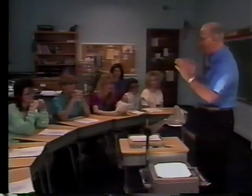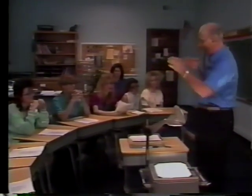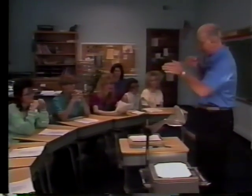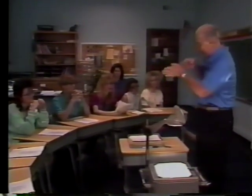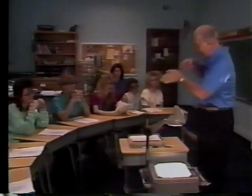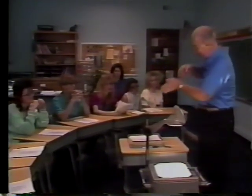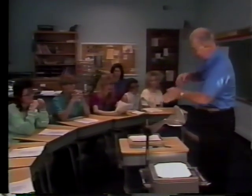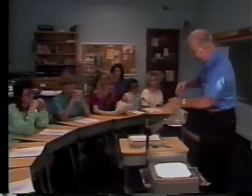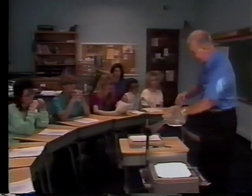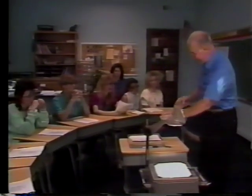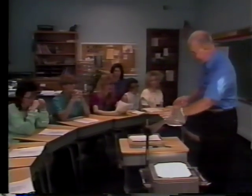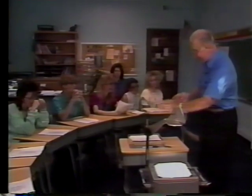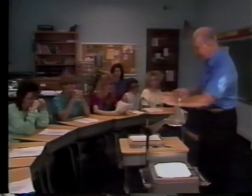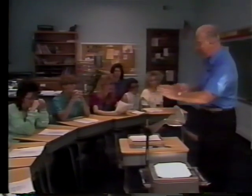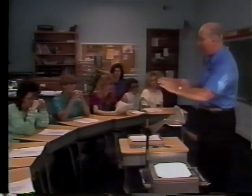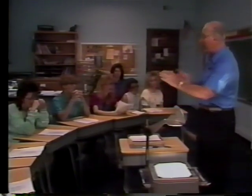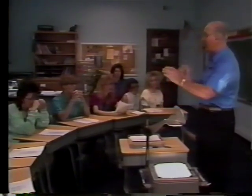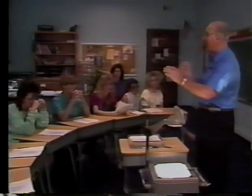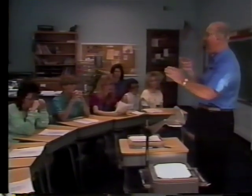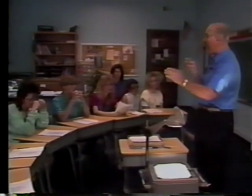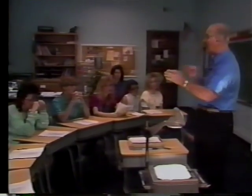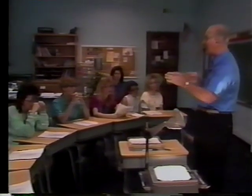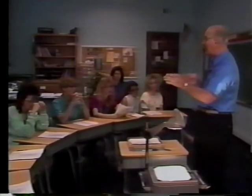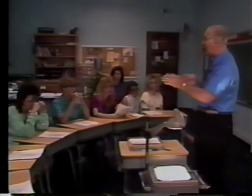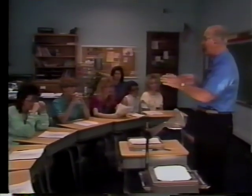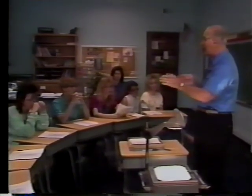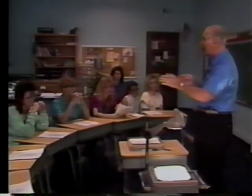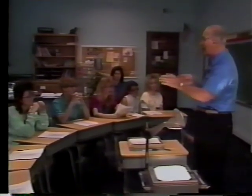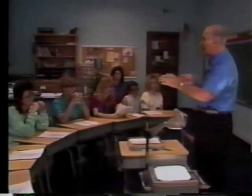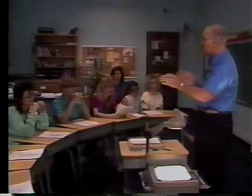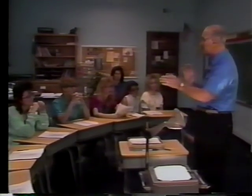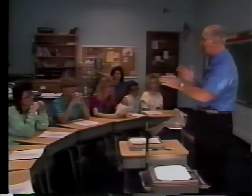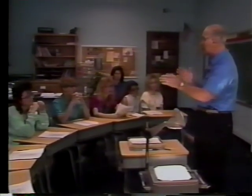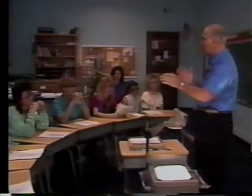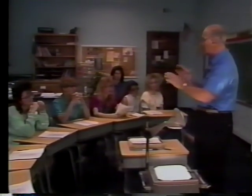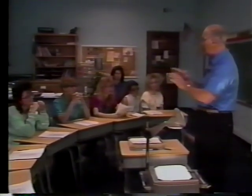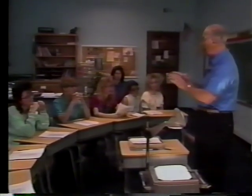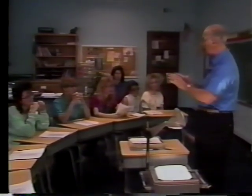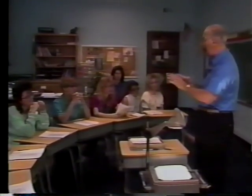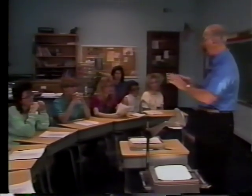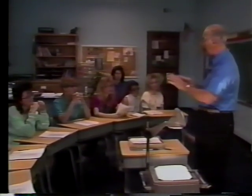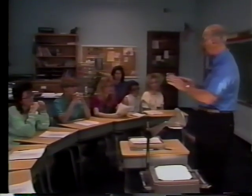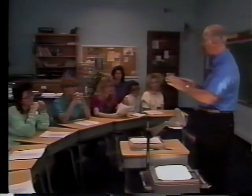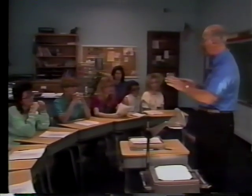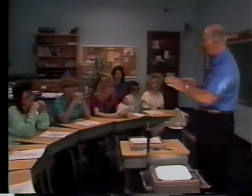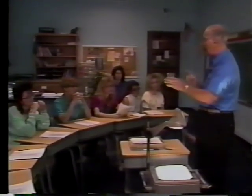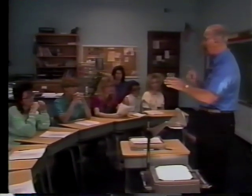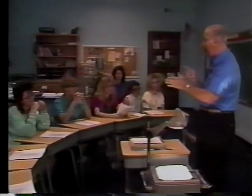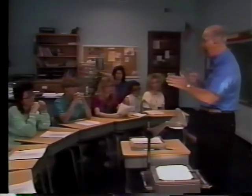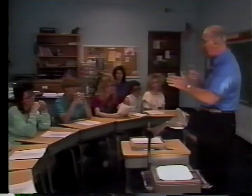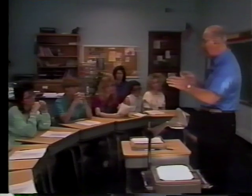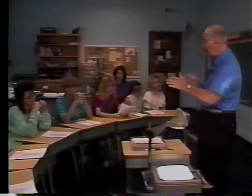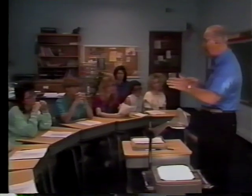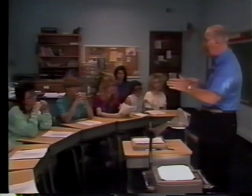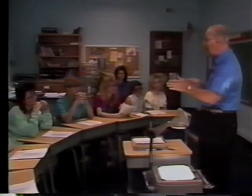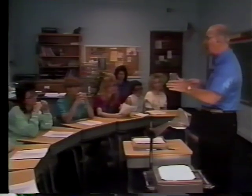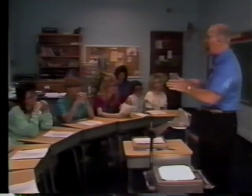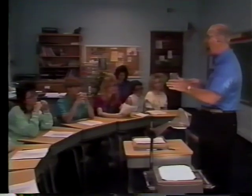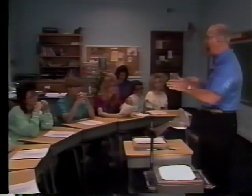Trace itself down here. Then seems to slow down. Then